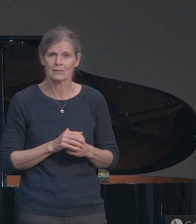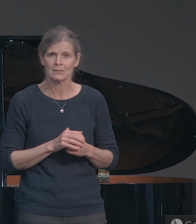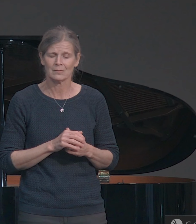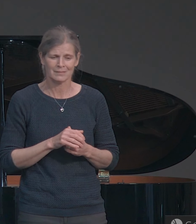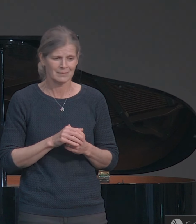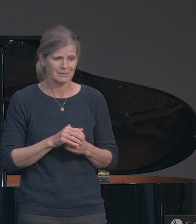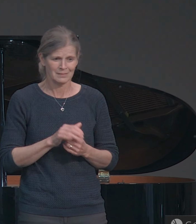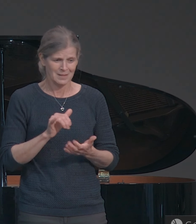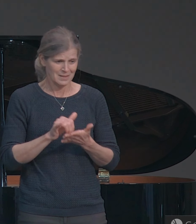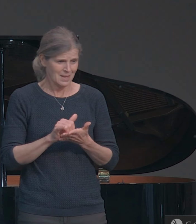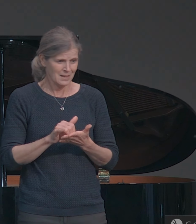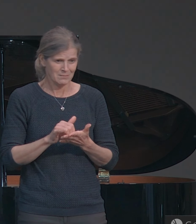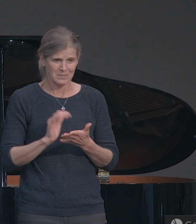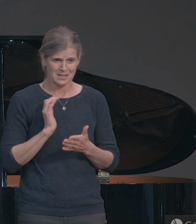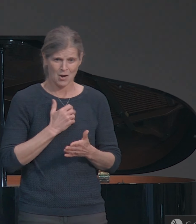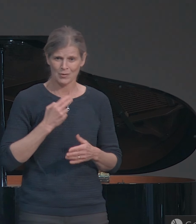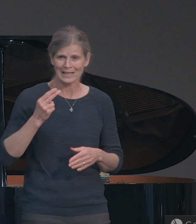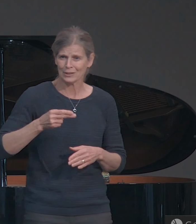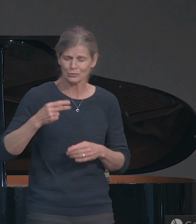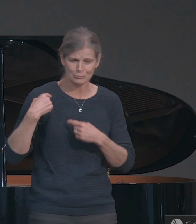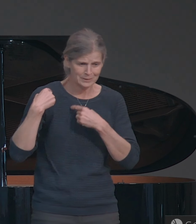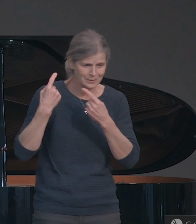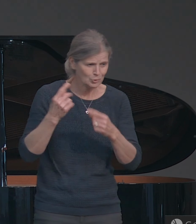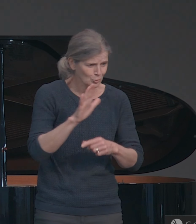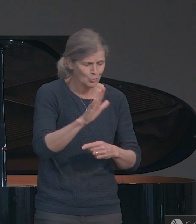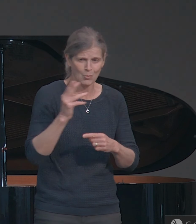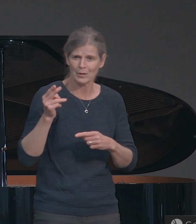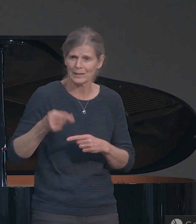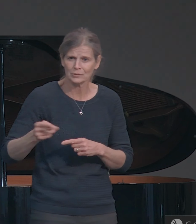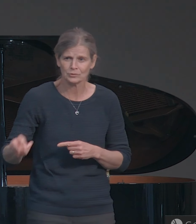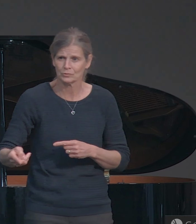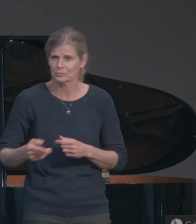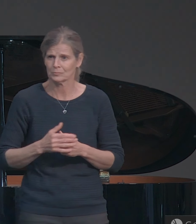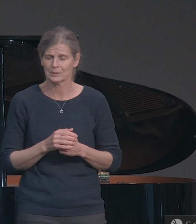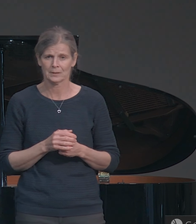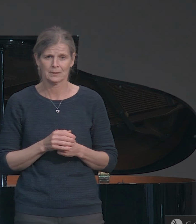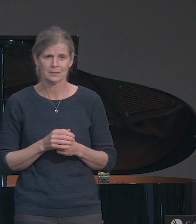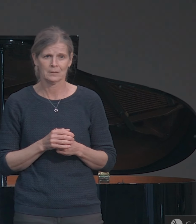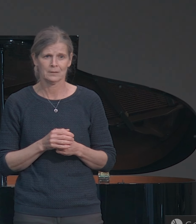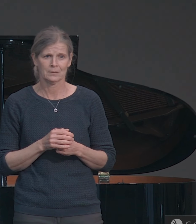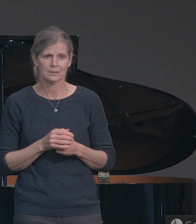This has been our history, your history.